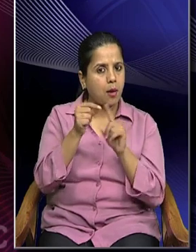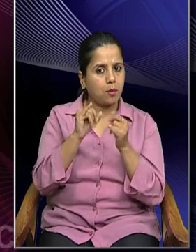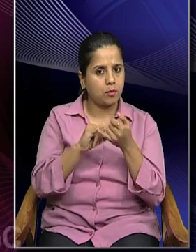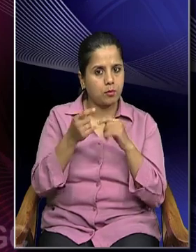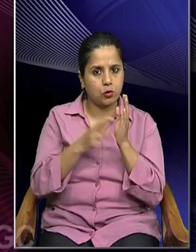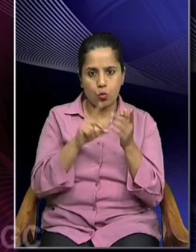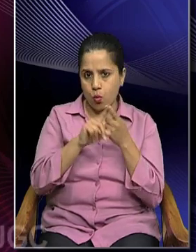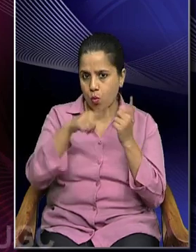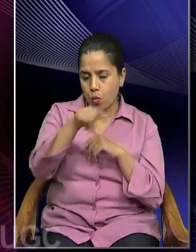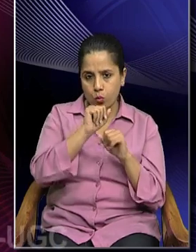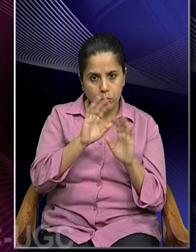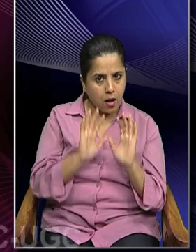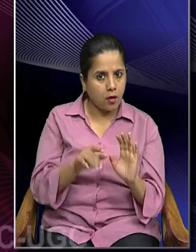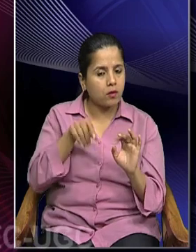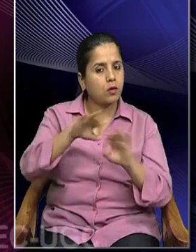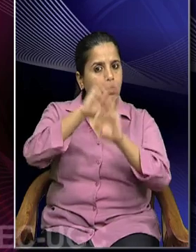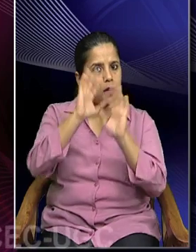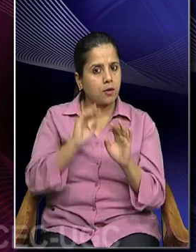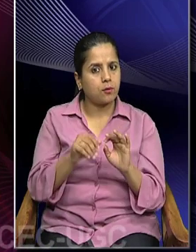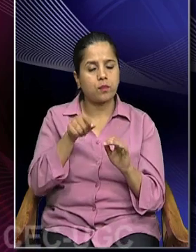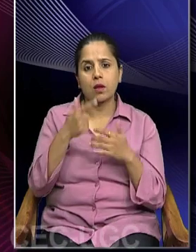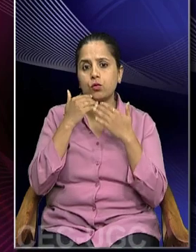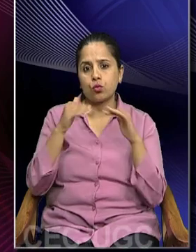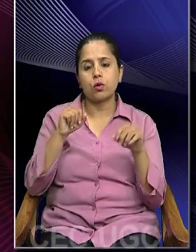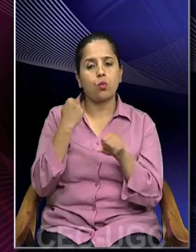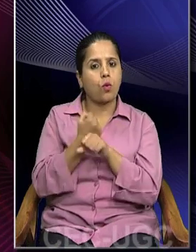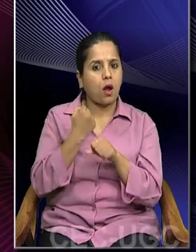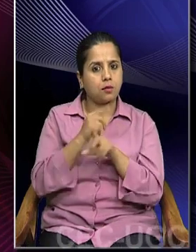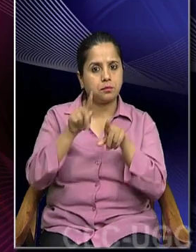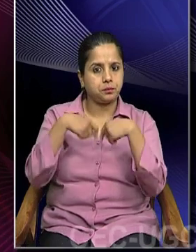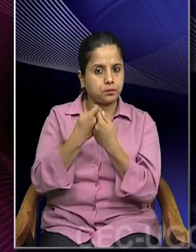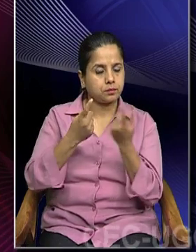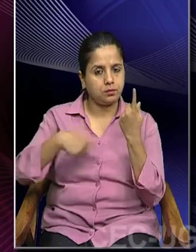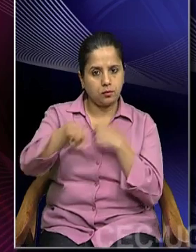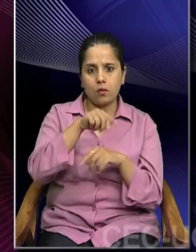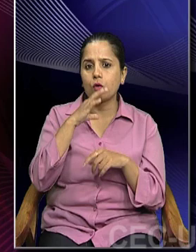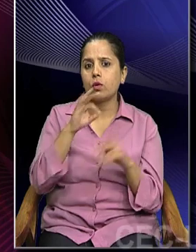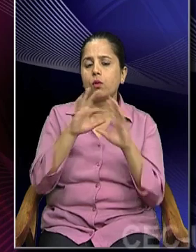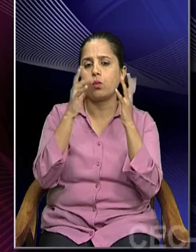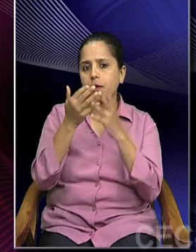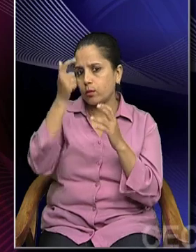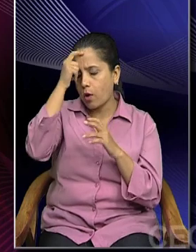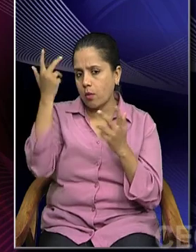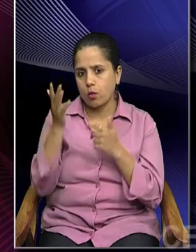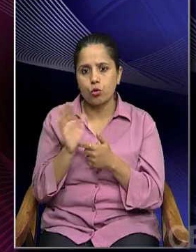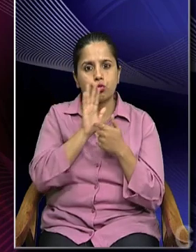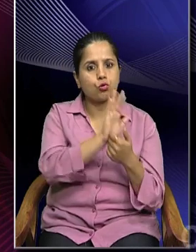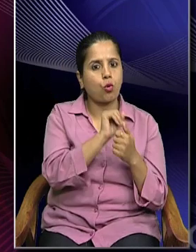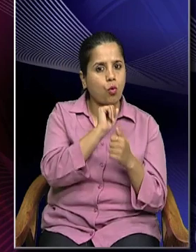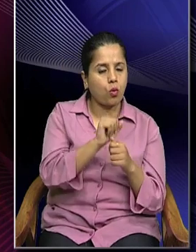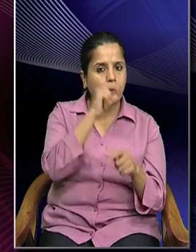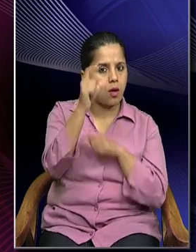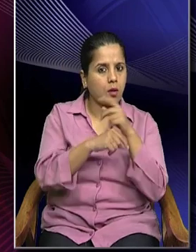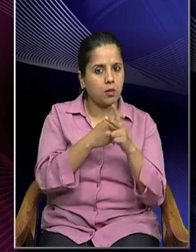module where the students work in teams to solve a real-world problem for the